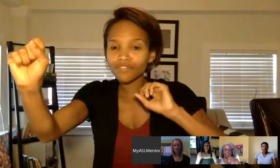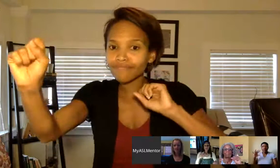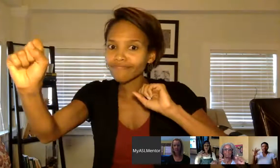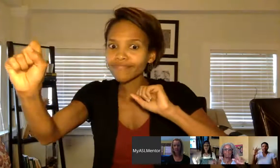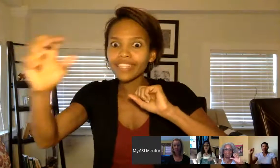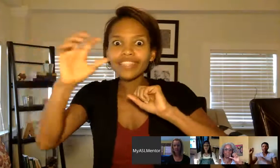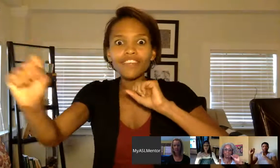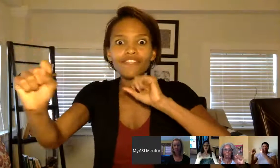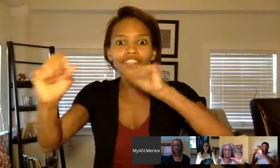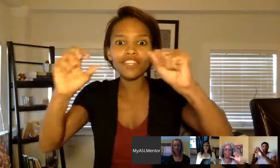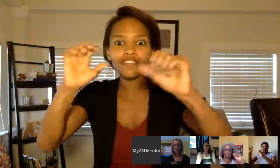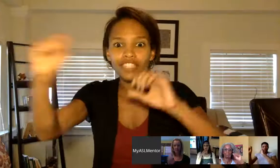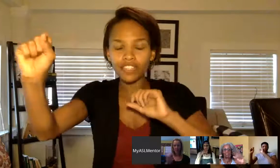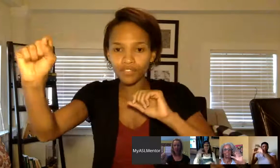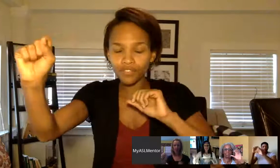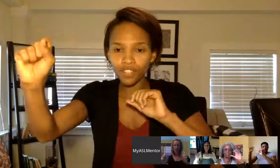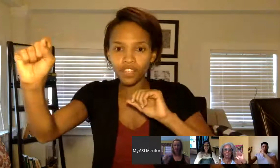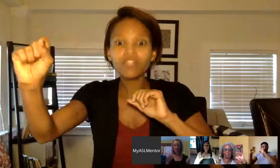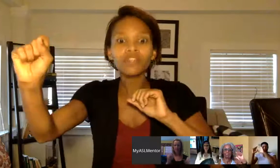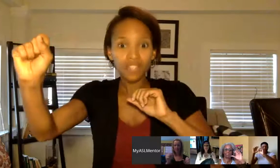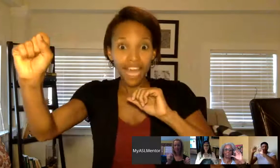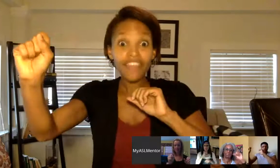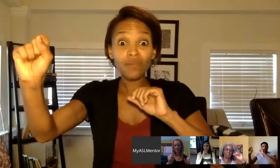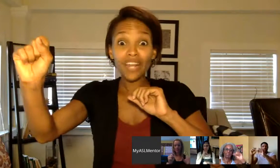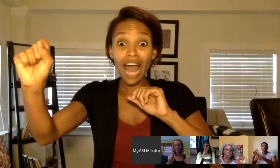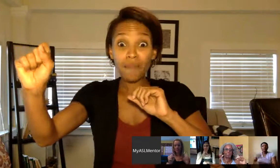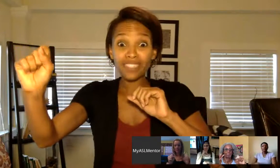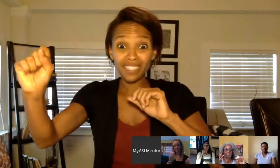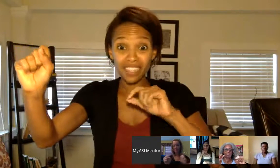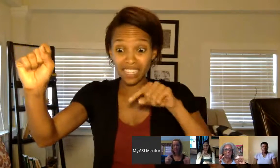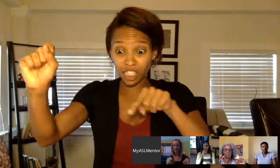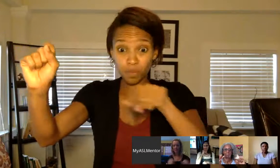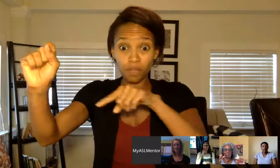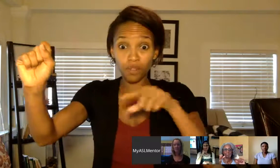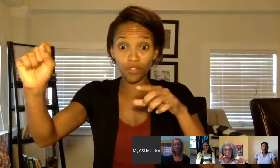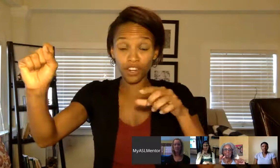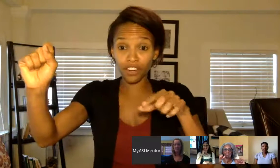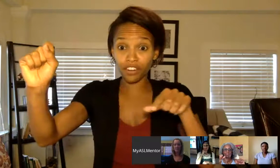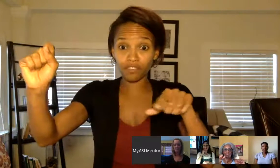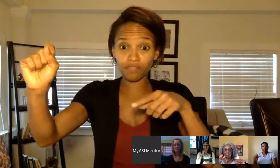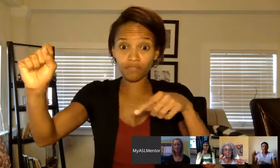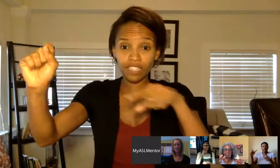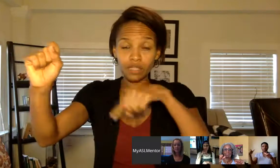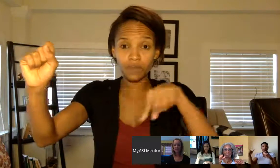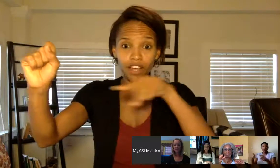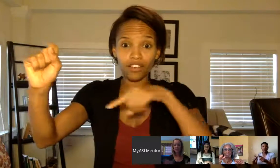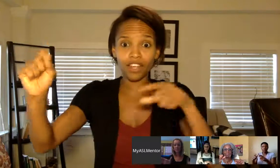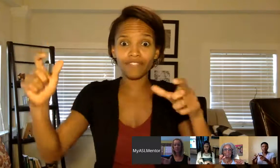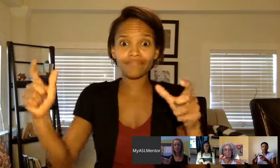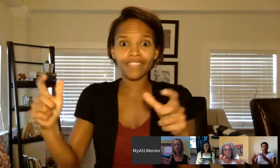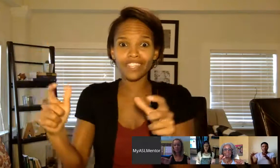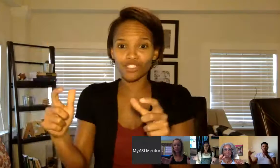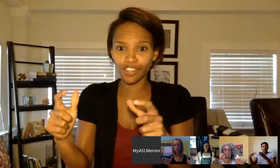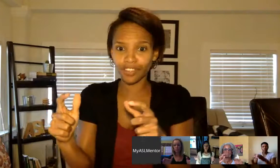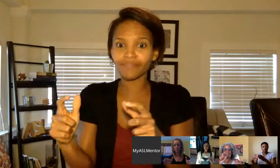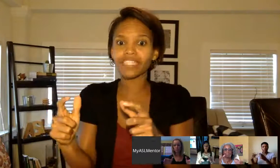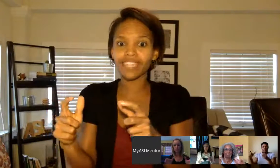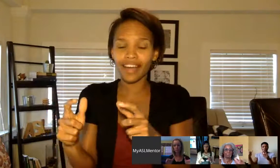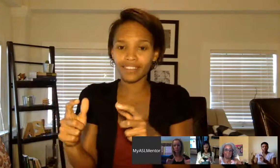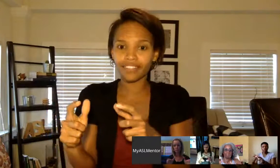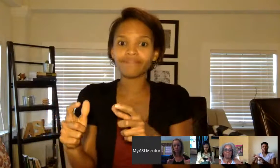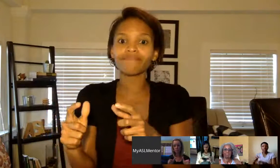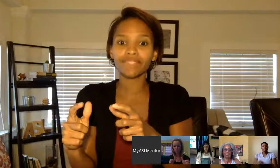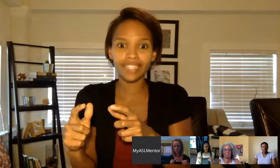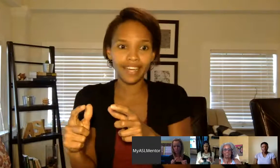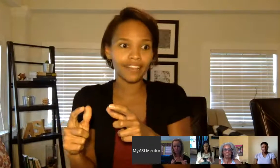leave. Leave, leave, leave. And then what happens to these people over here? These people that are left, they shrink.